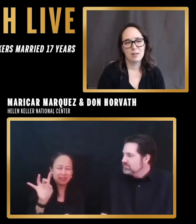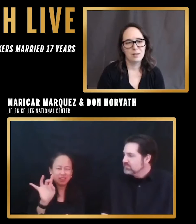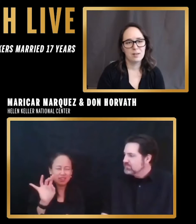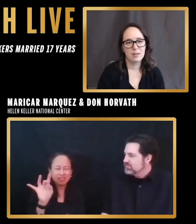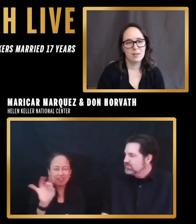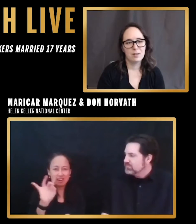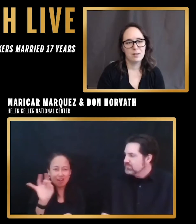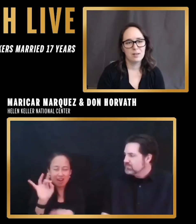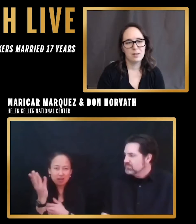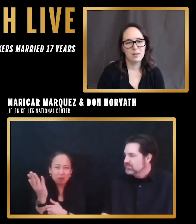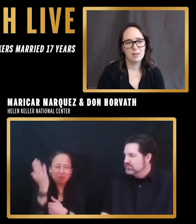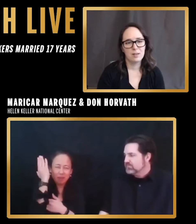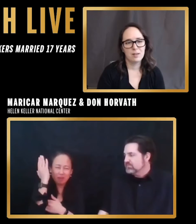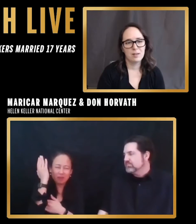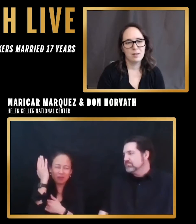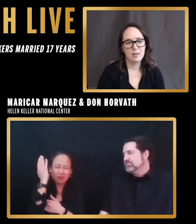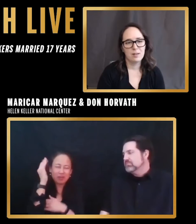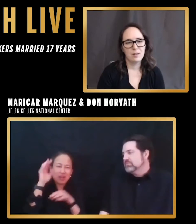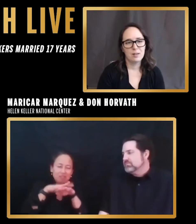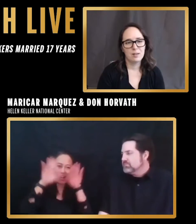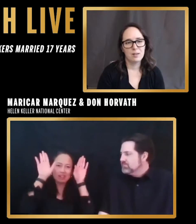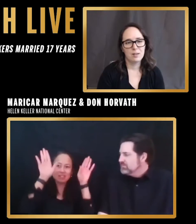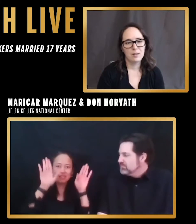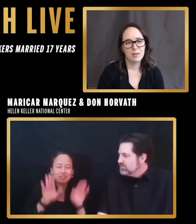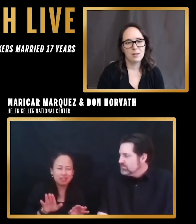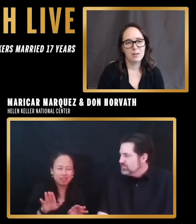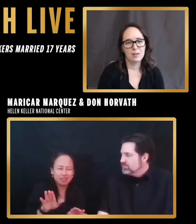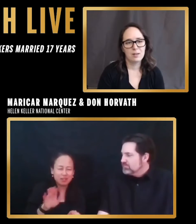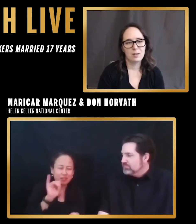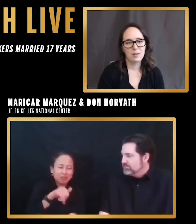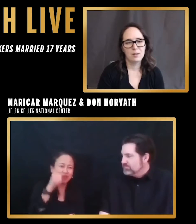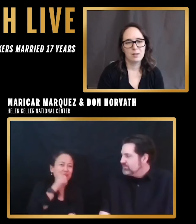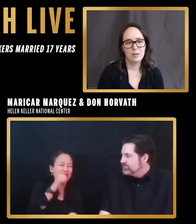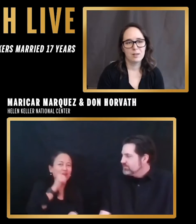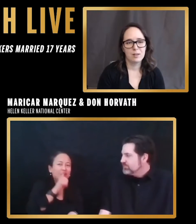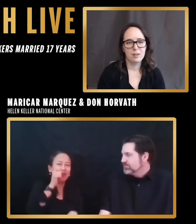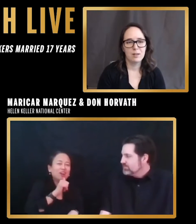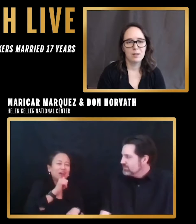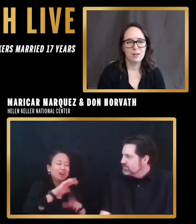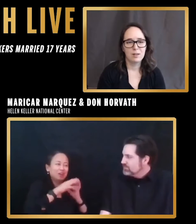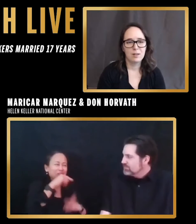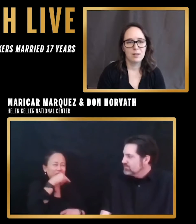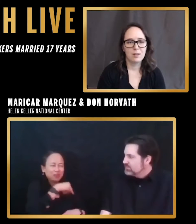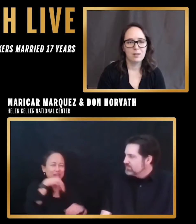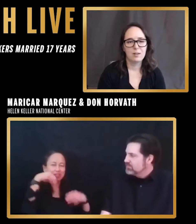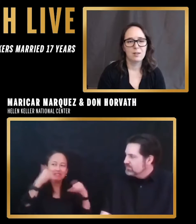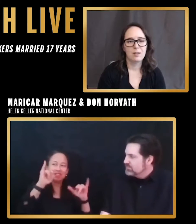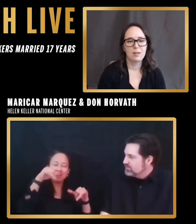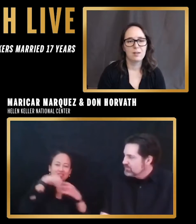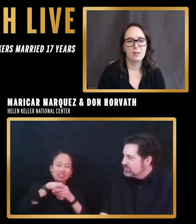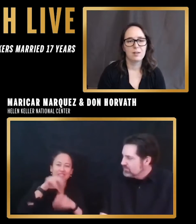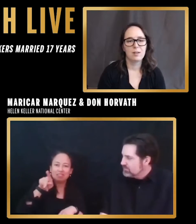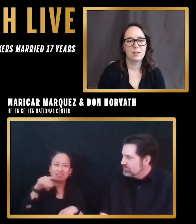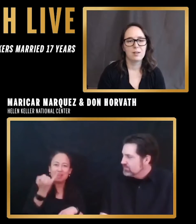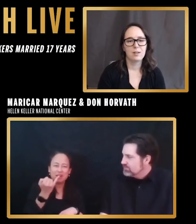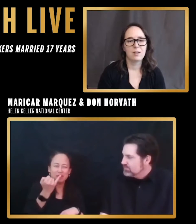houses. It was about 8 o'clock in the morning on a Sunday.